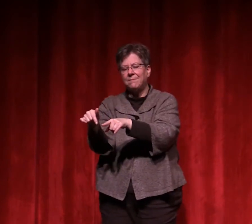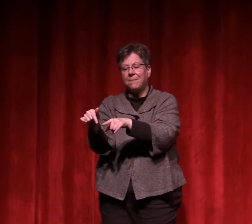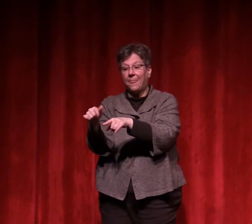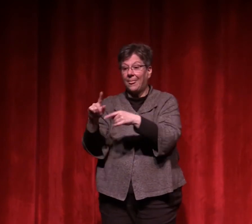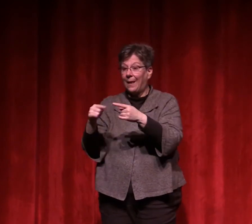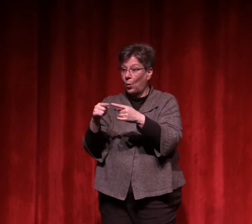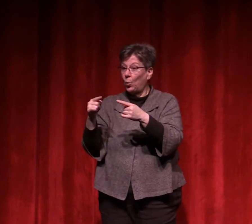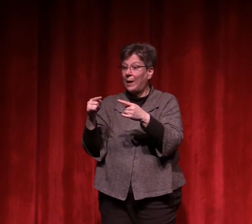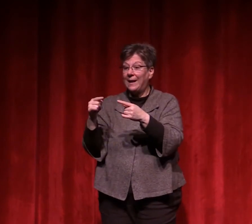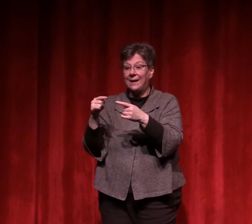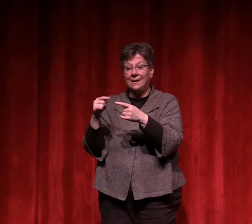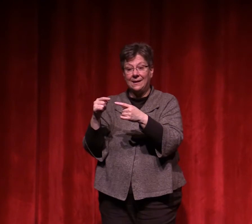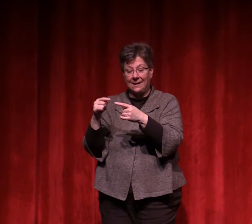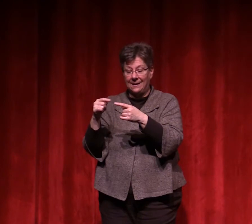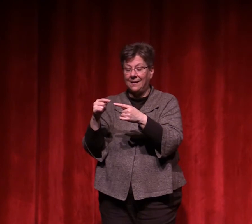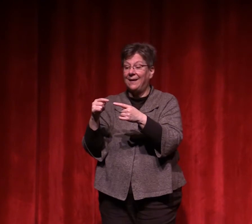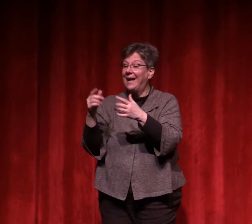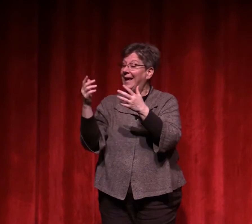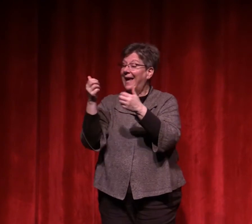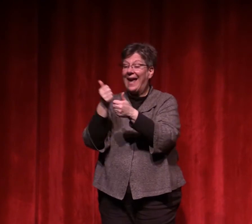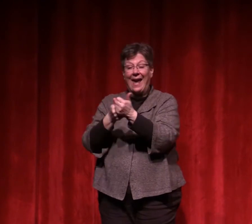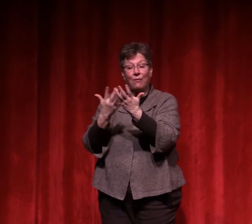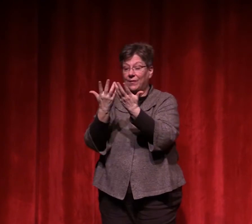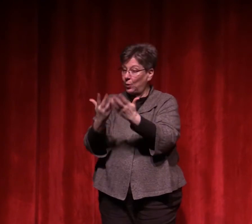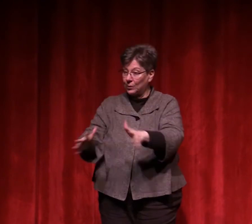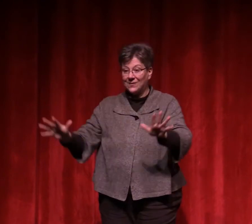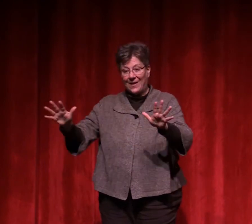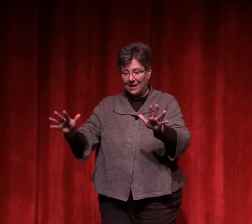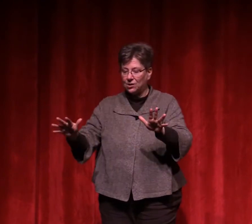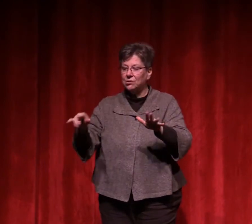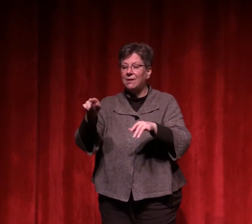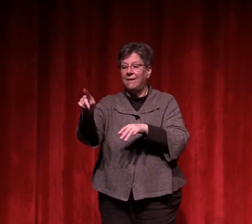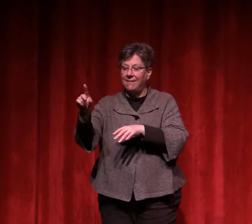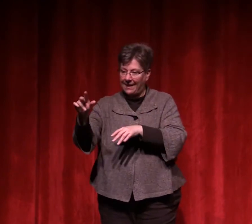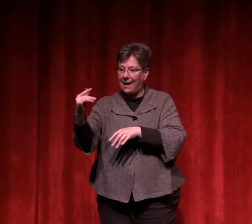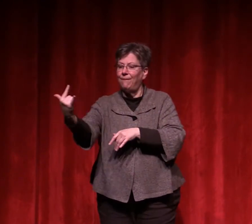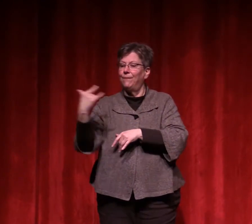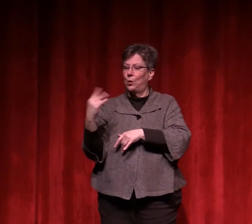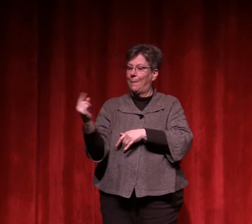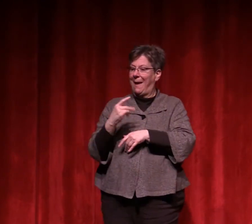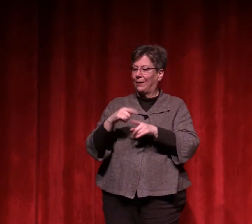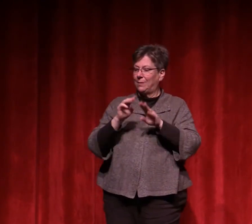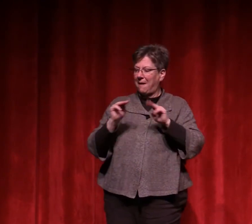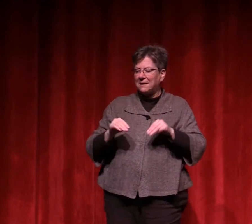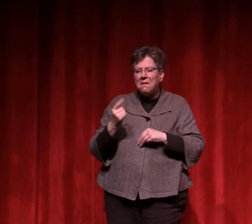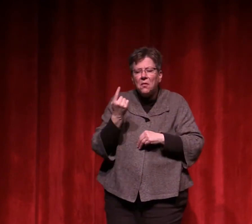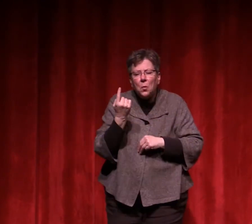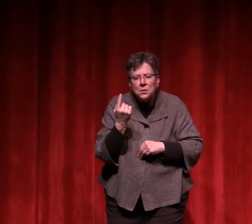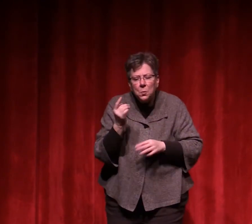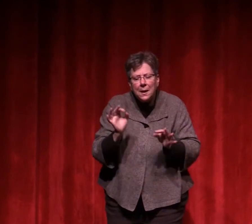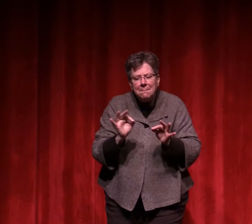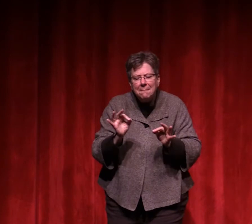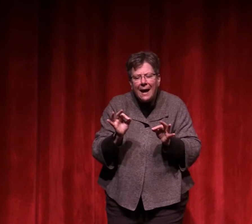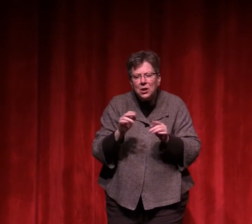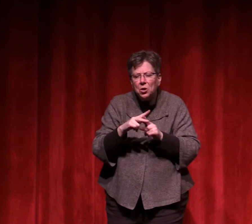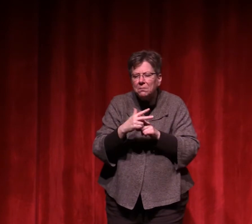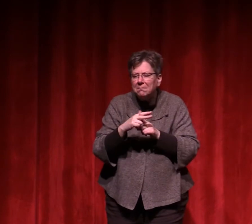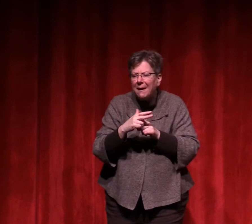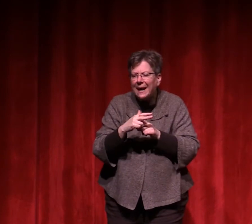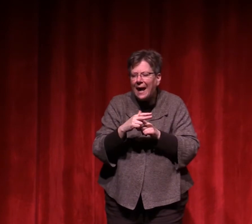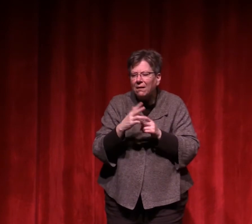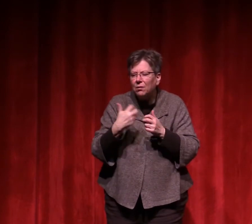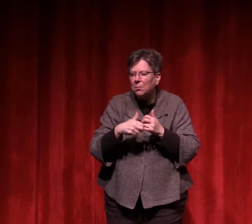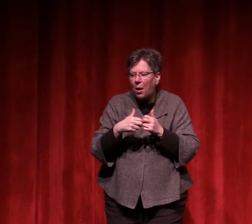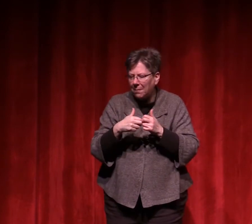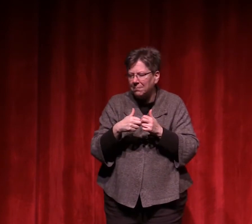When it was all said and done and they made it back to Montana, there was only one minor mechanical issue that was easily taken care of. If you ask me, I